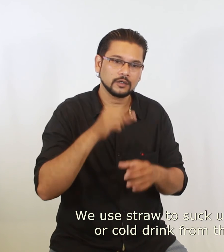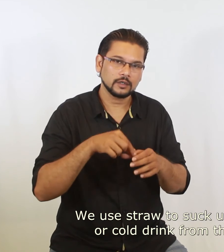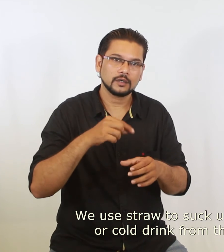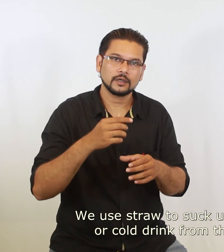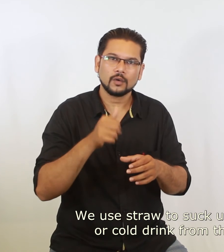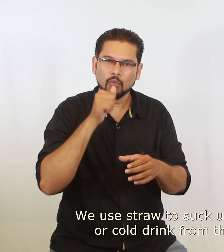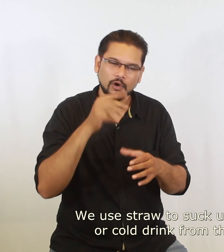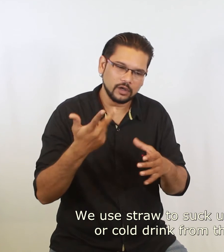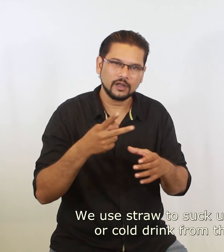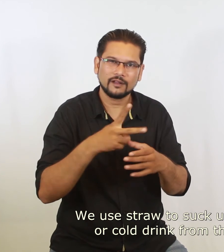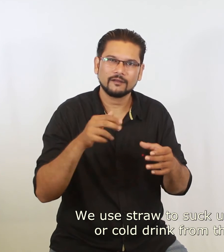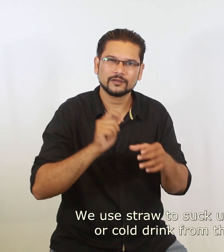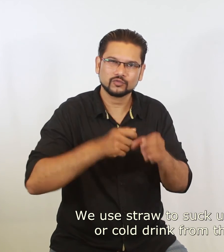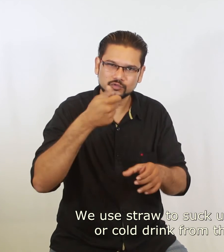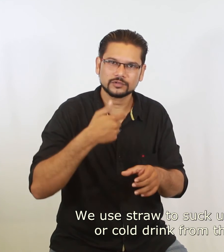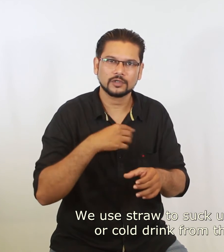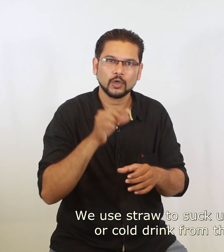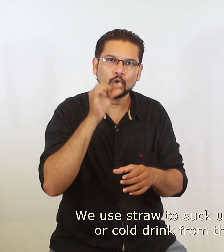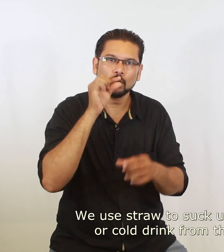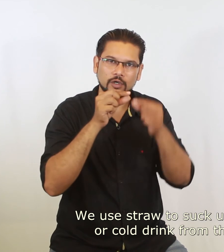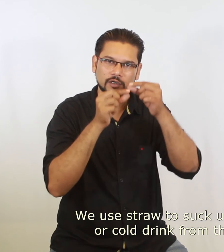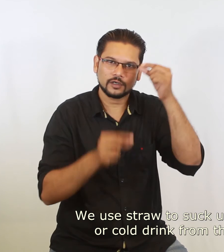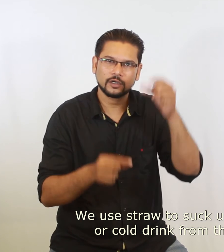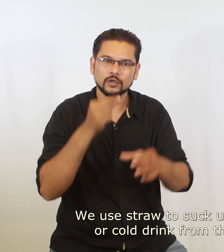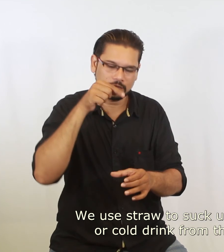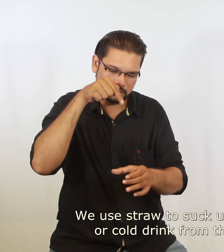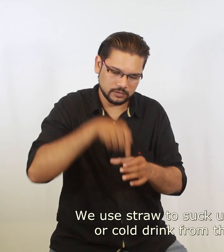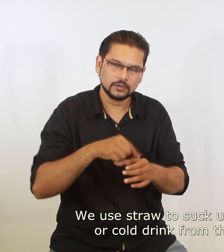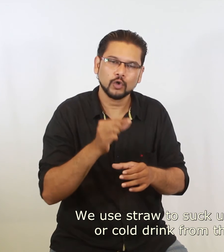We use straw to suck up water or cold drink from the bottle.